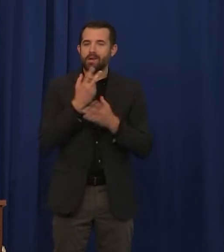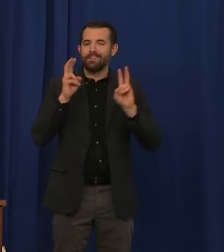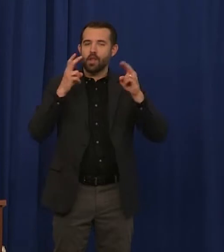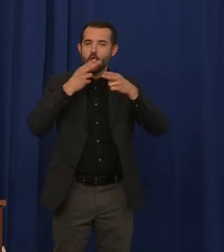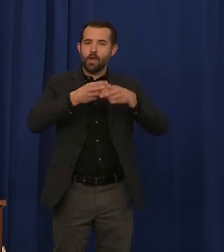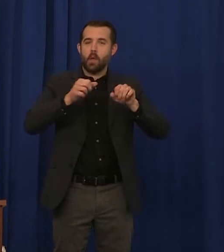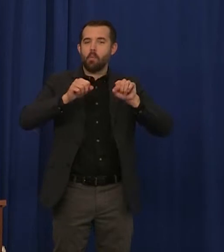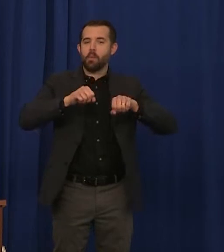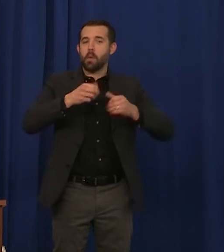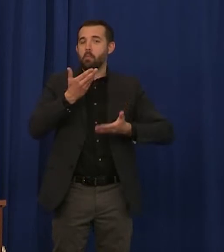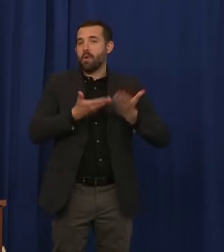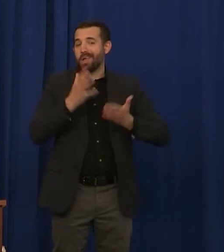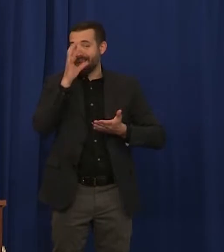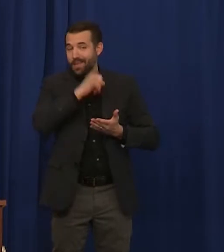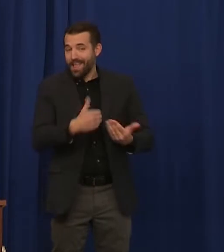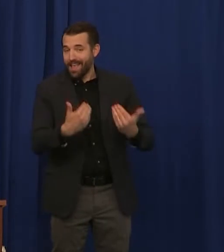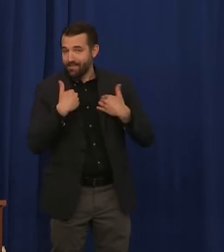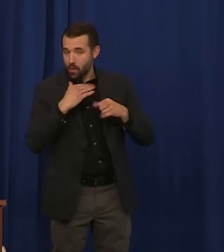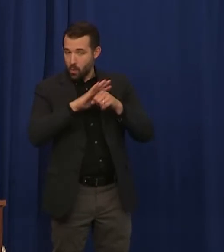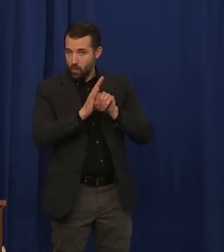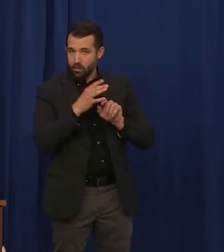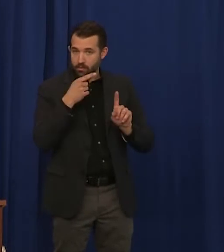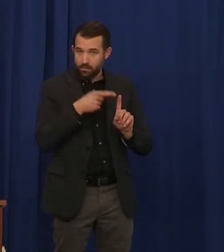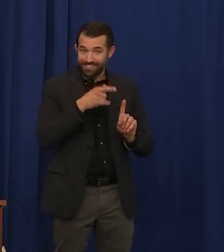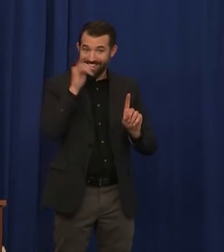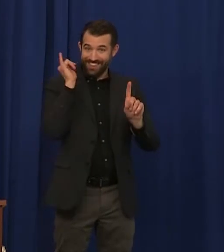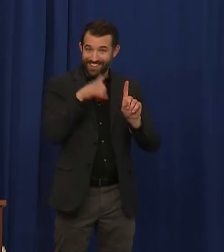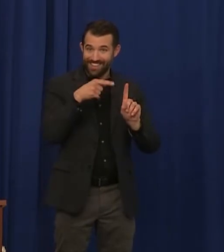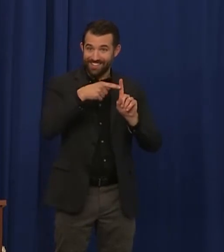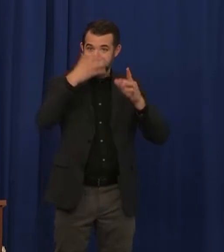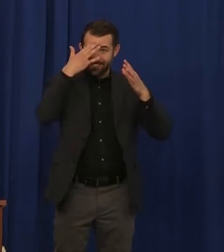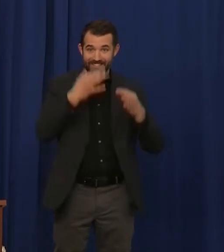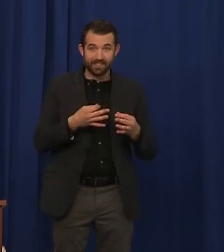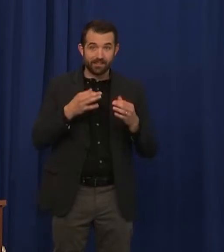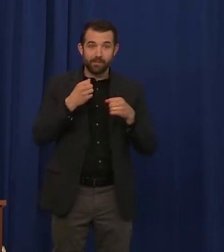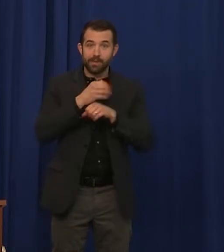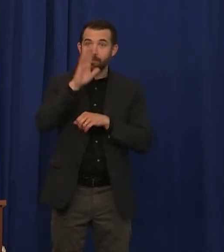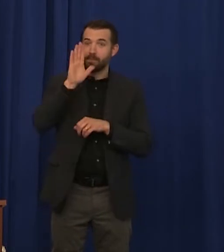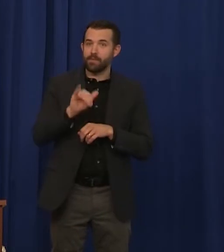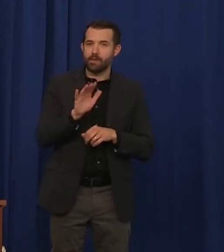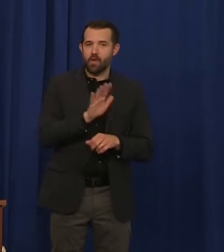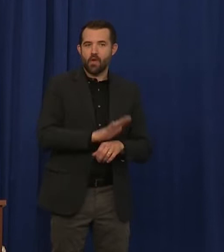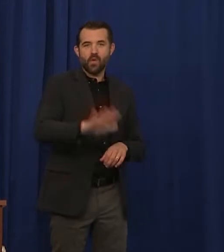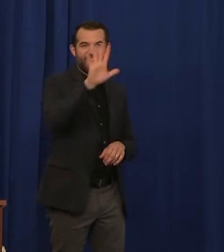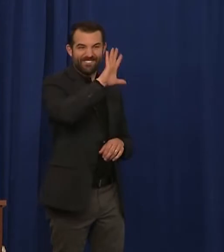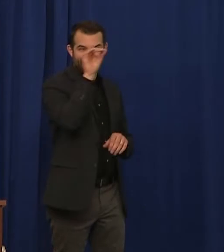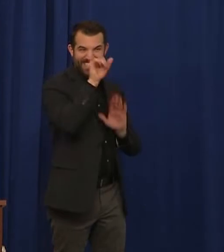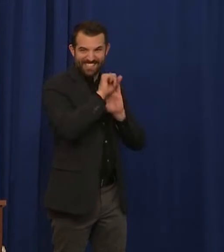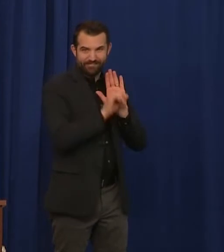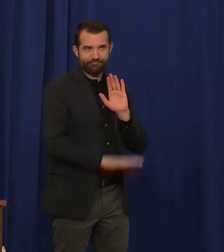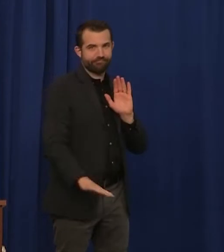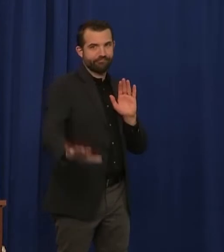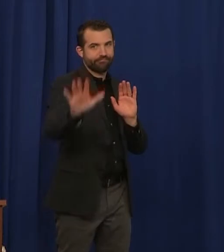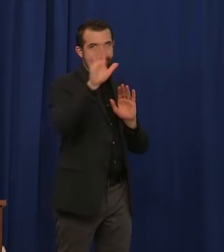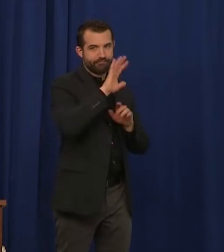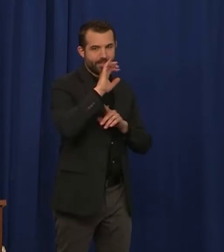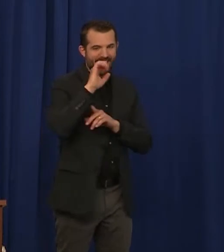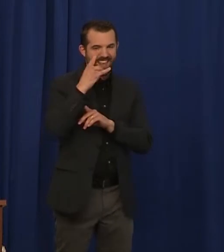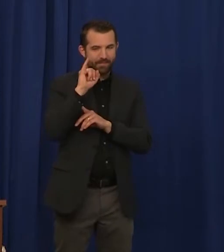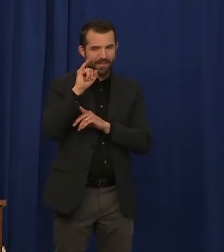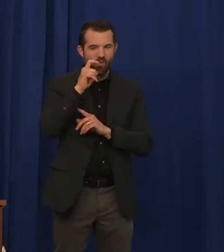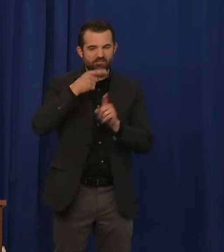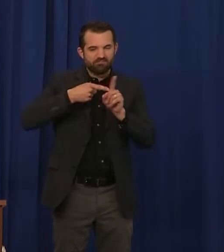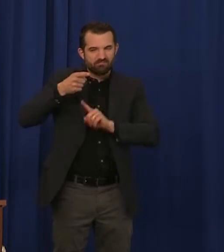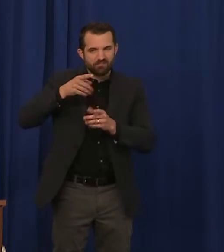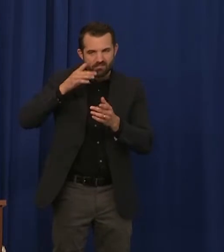And Eric, this is pursuant to a decision that was made by all 50 states' state epidemiologists and their